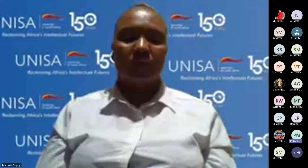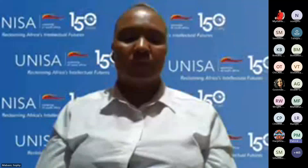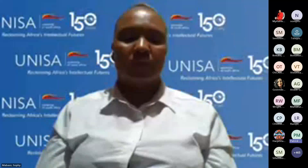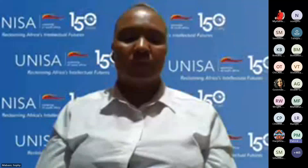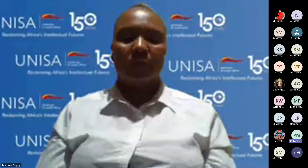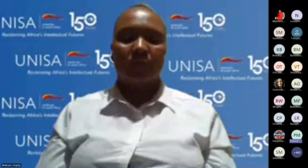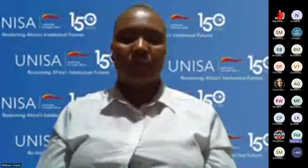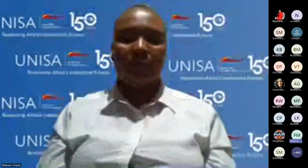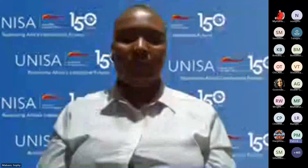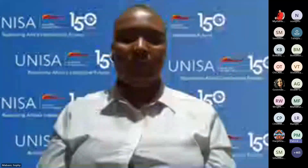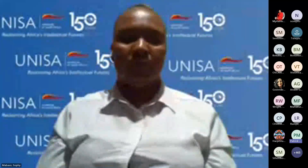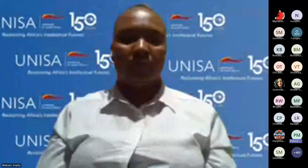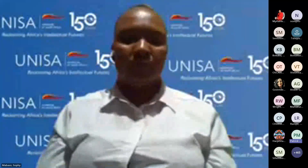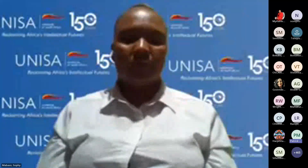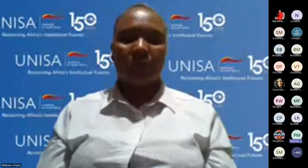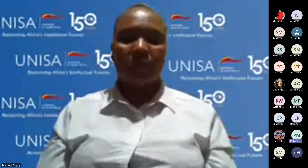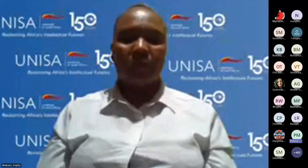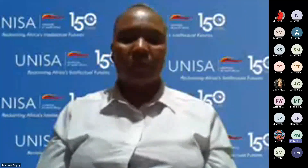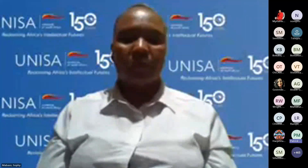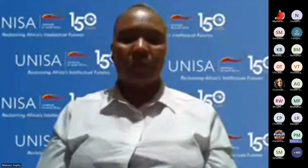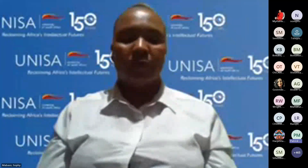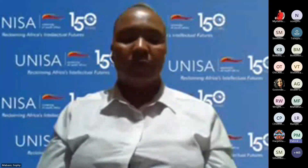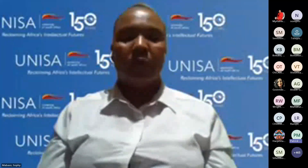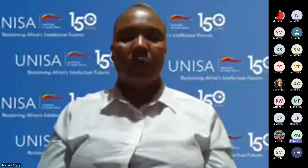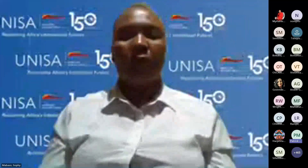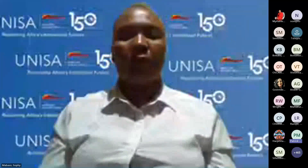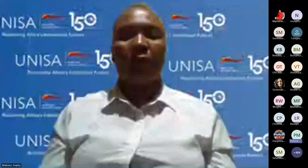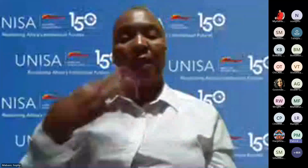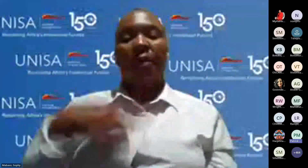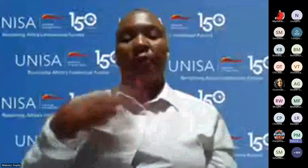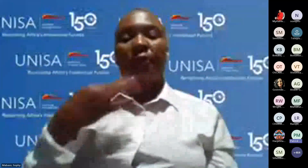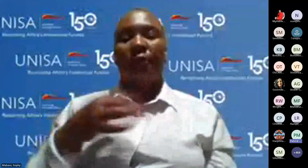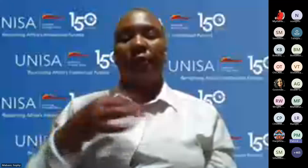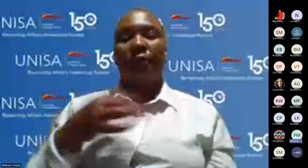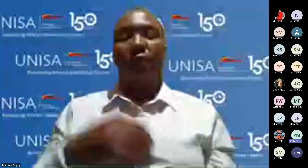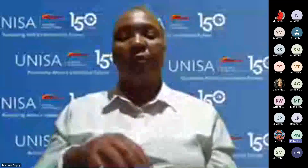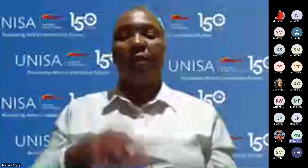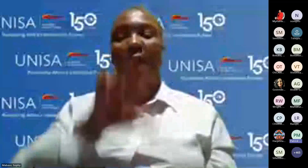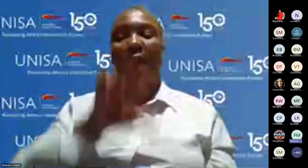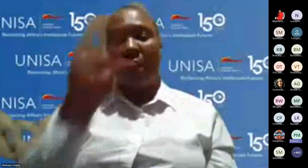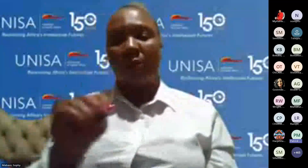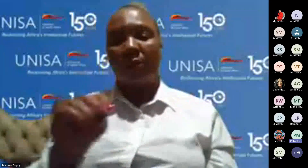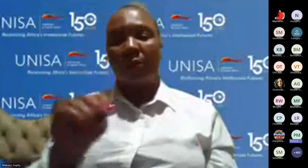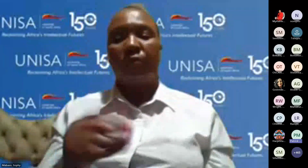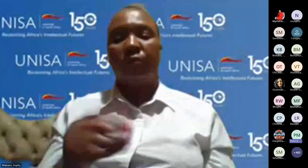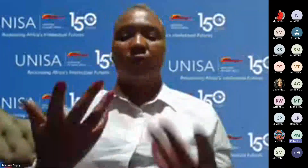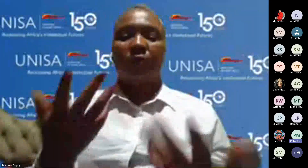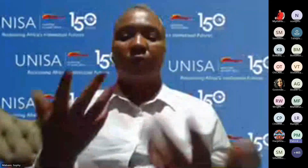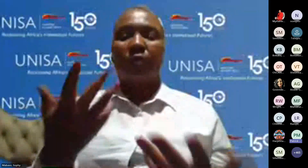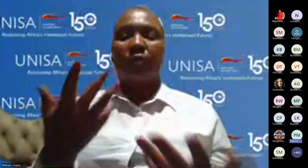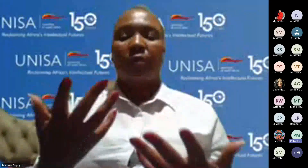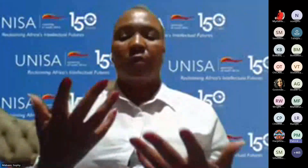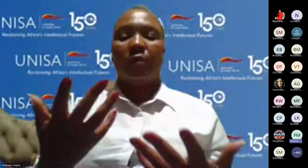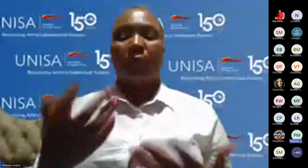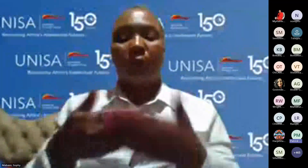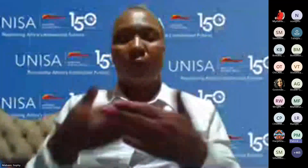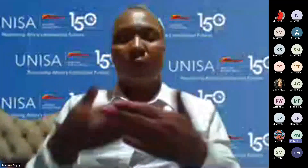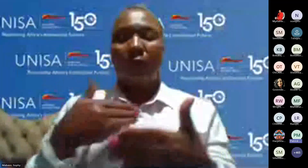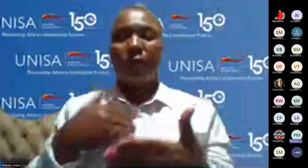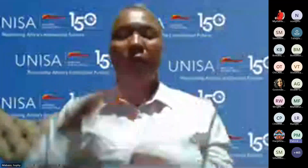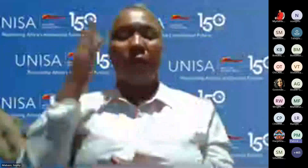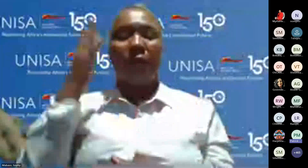that. The lady that just raised the question now earlier on, unfortunately, I experienced